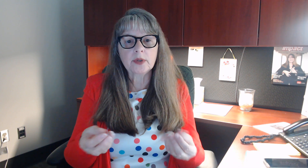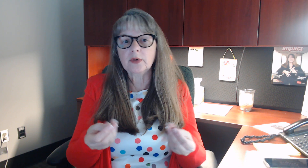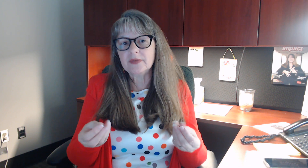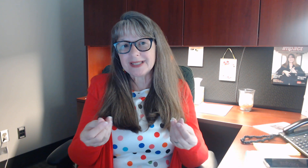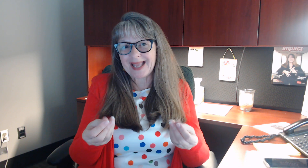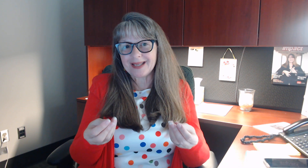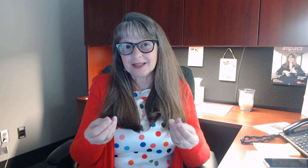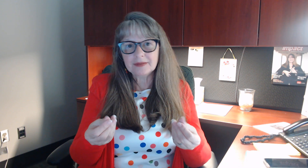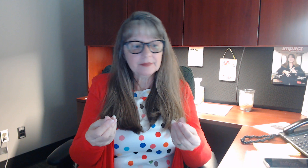or even sand.